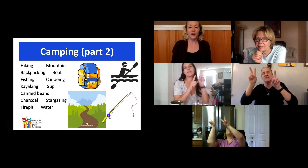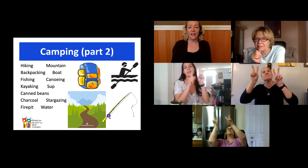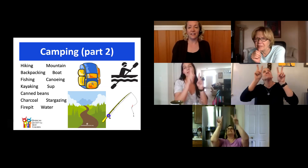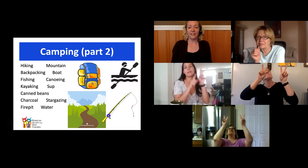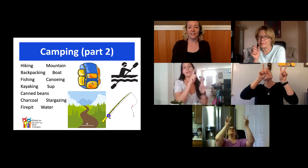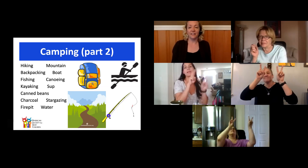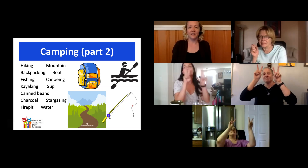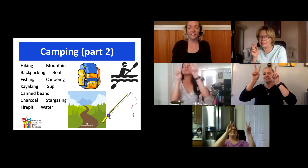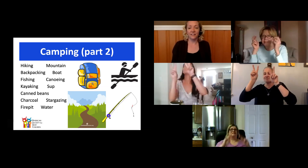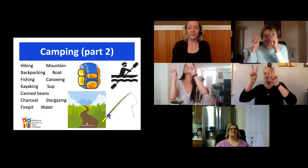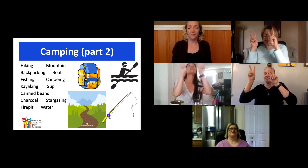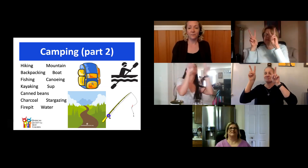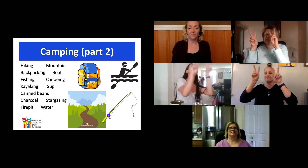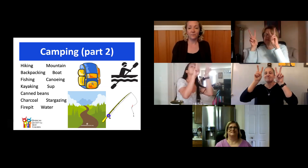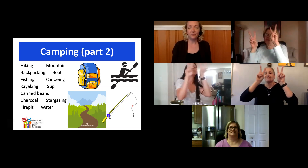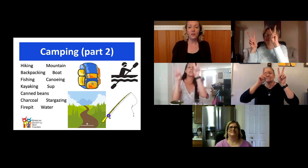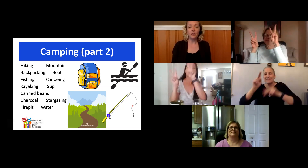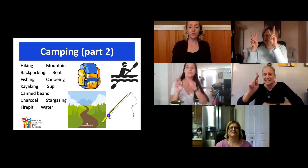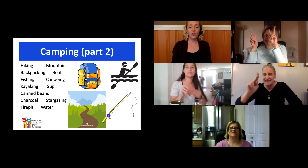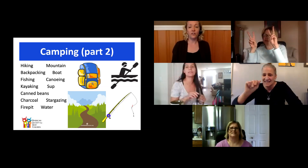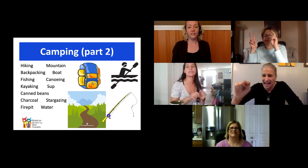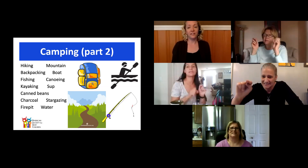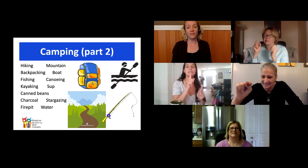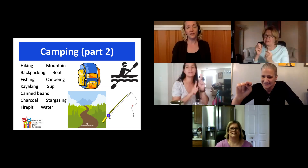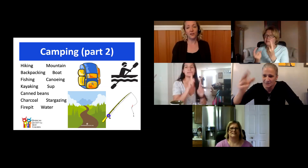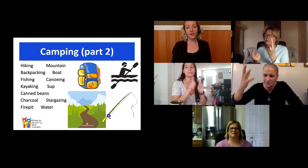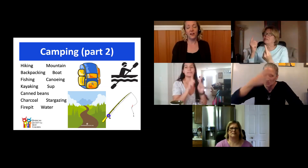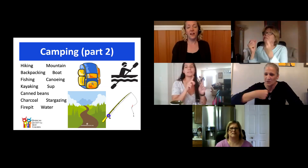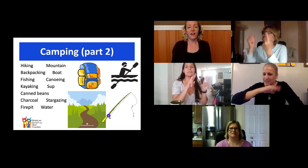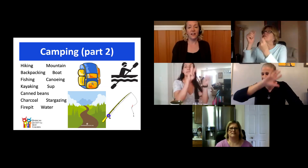Star, this is a sign for star, and then you're looking up at it.